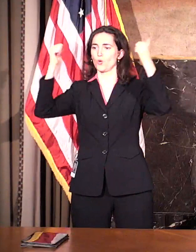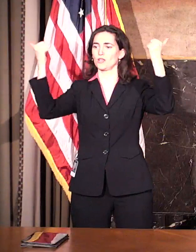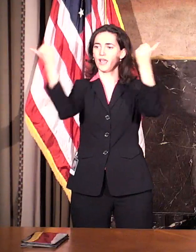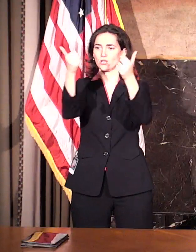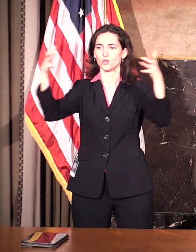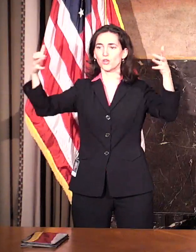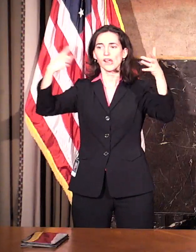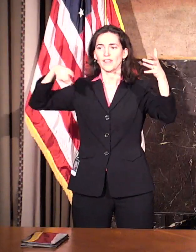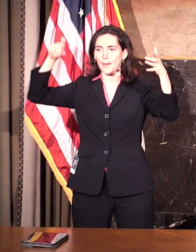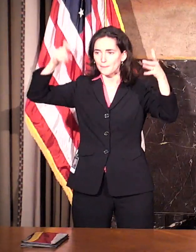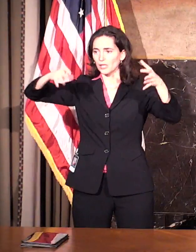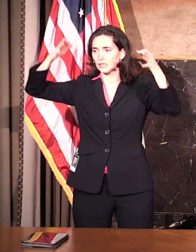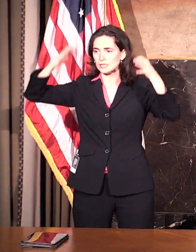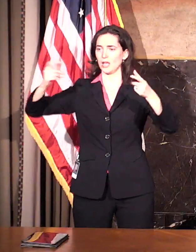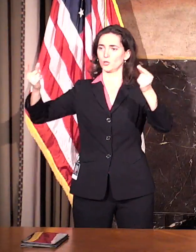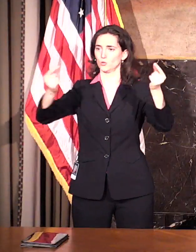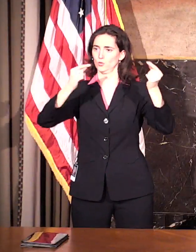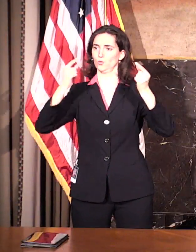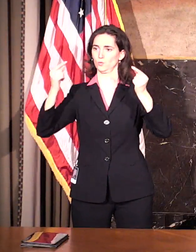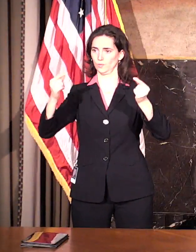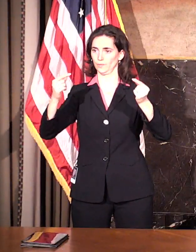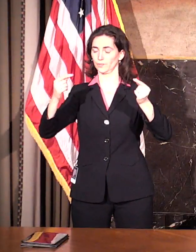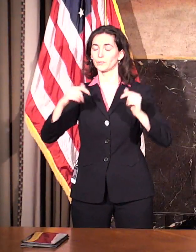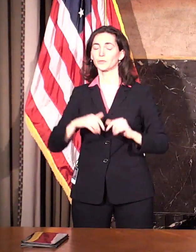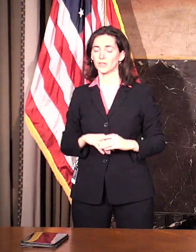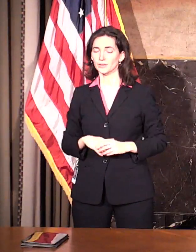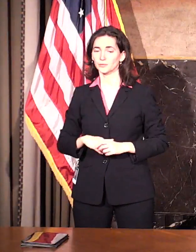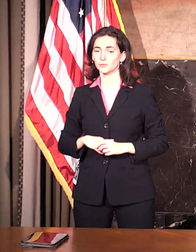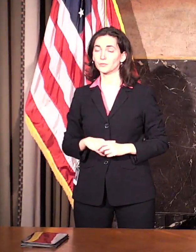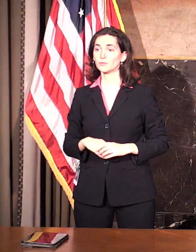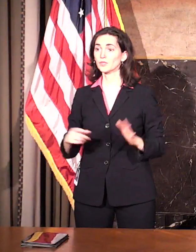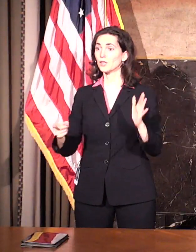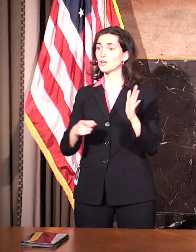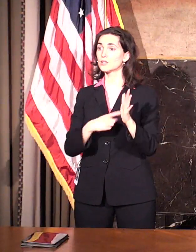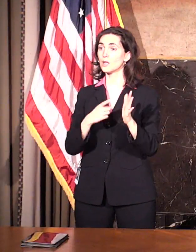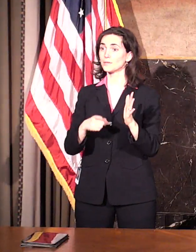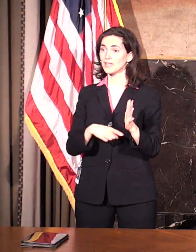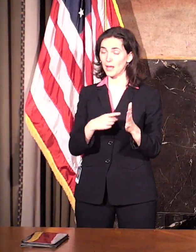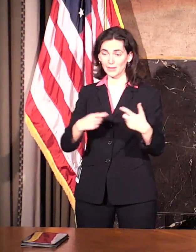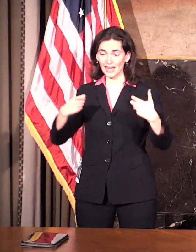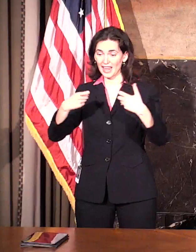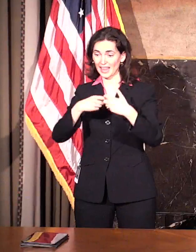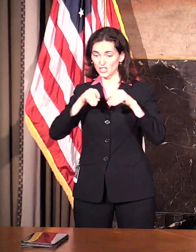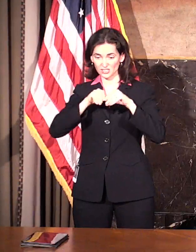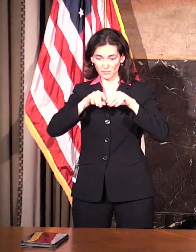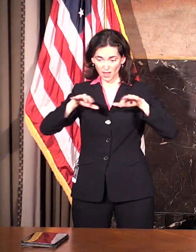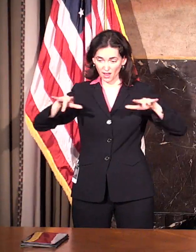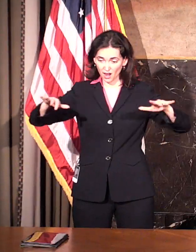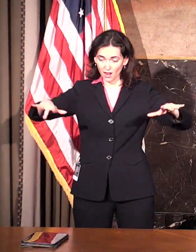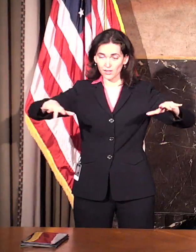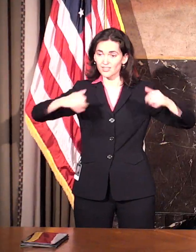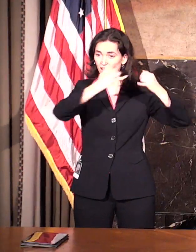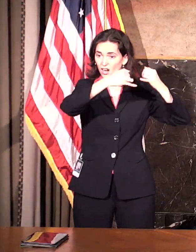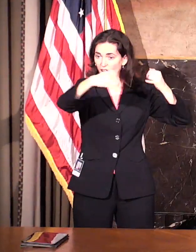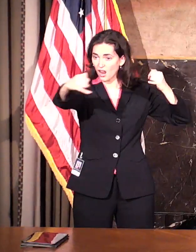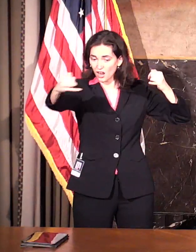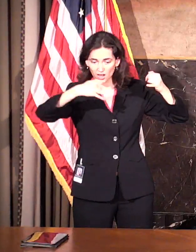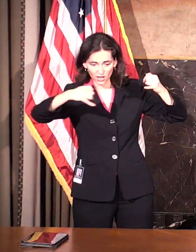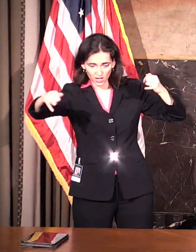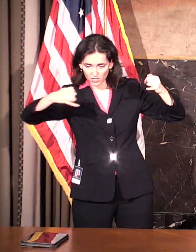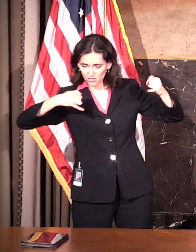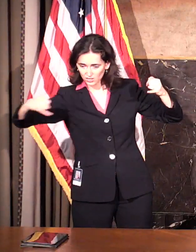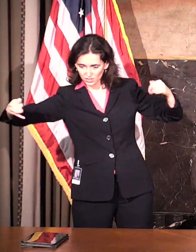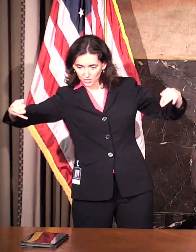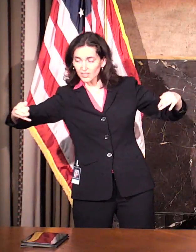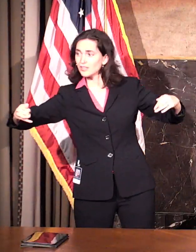these directions. And every now and then, when the demand on a grid exceeds the ability for the grid to sustain